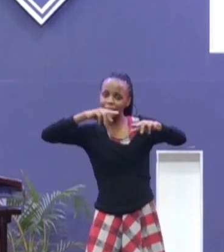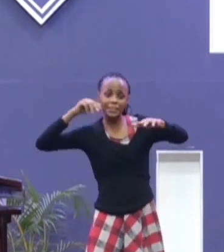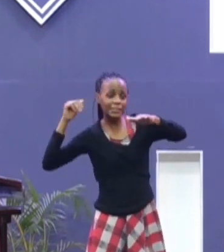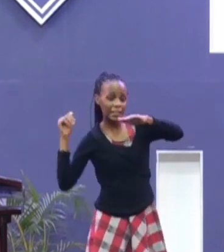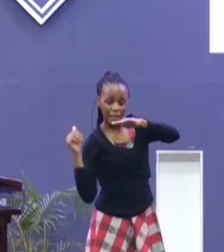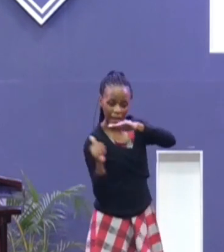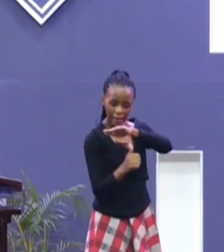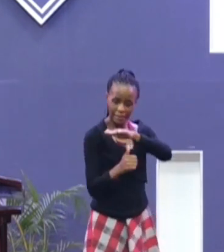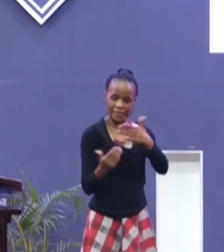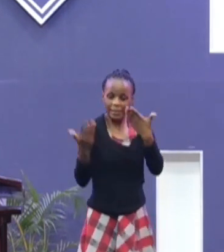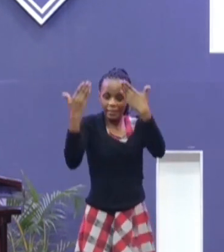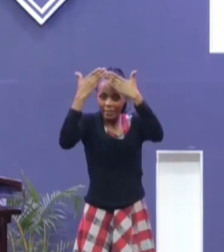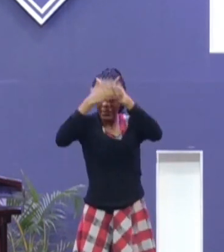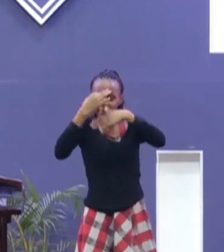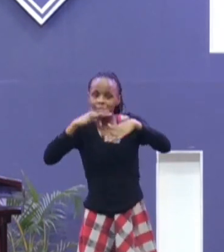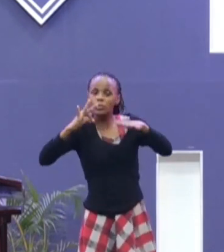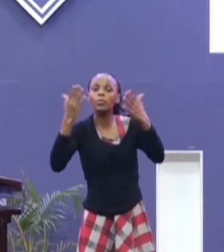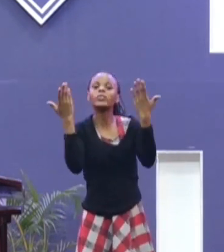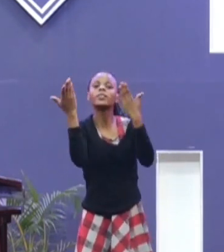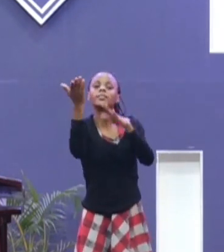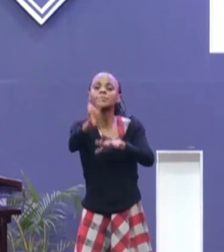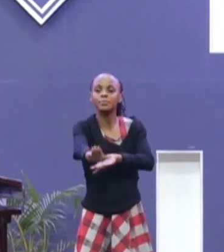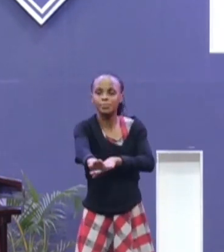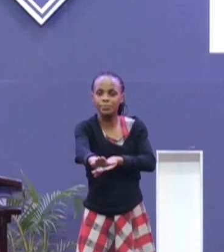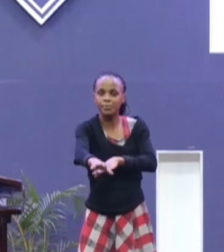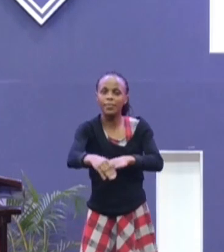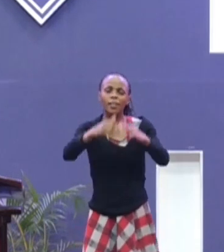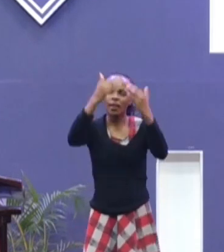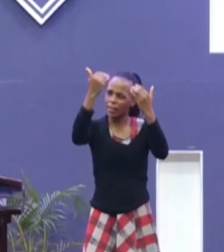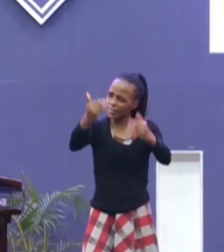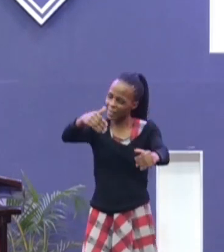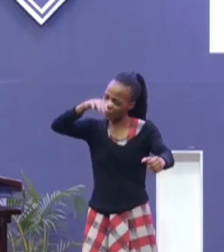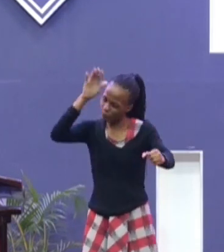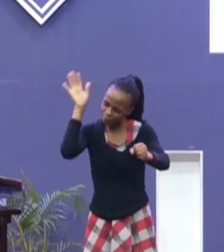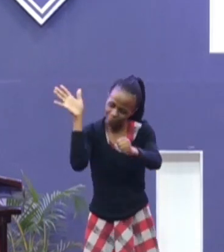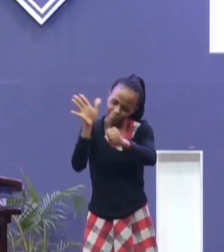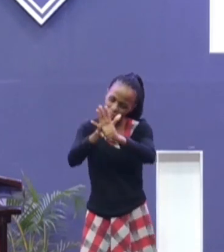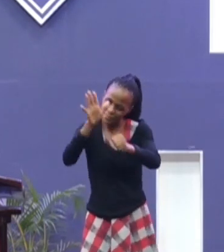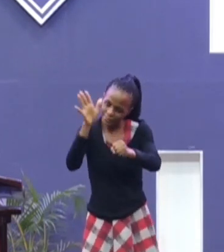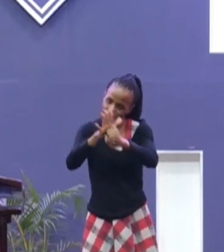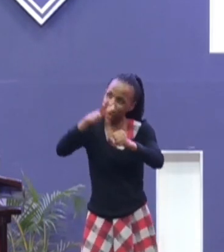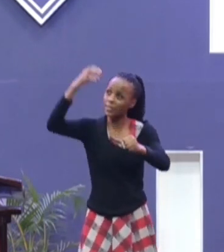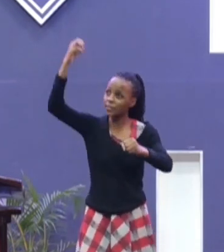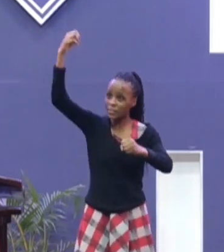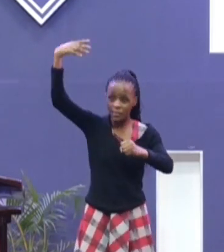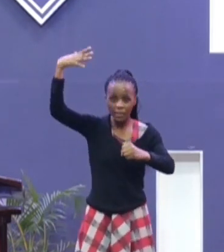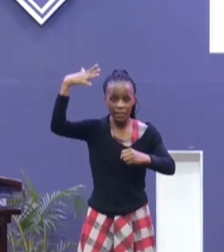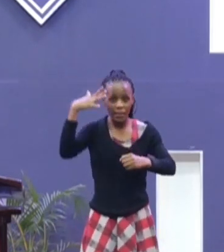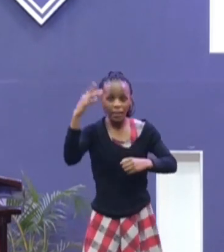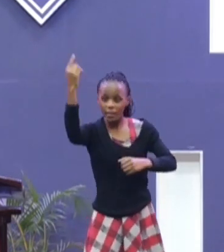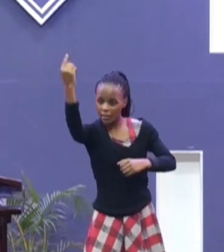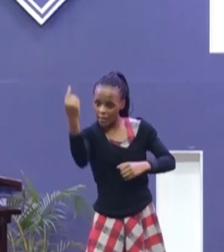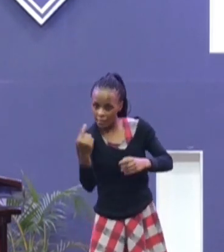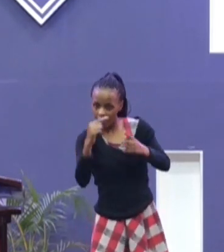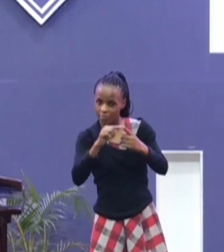w'ekisiikirize ky'okufa. And those who dwelt under the shadow of death. Omusana omungi. Great lights. Gwayaka gye